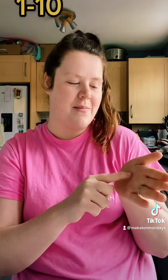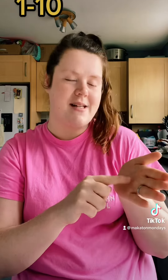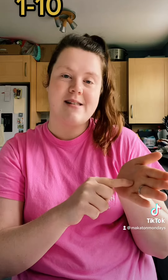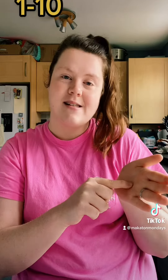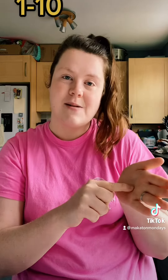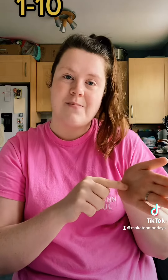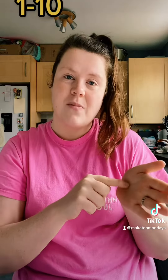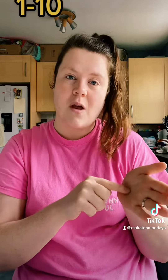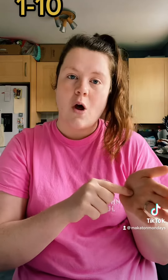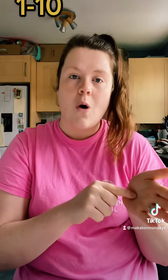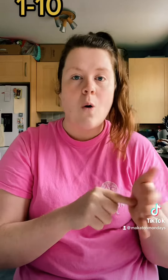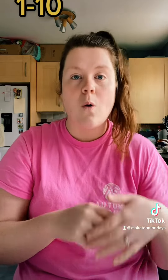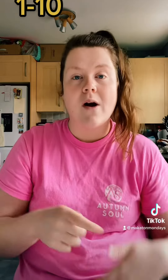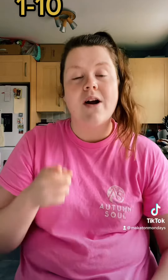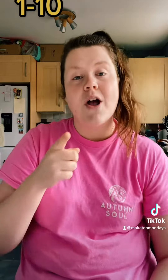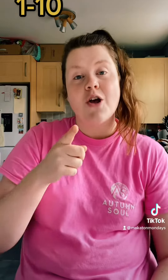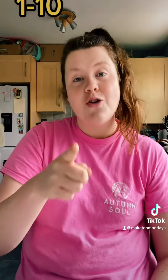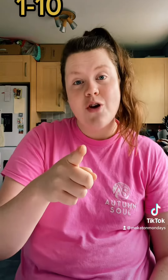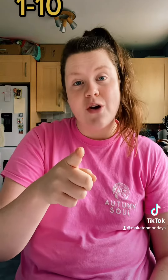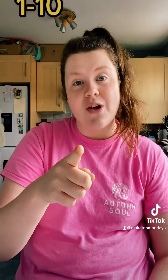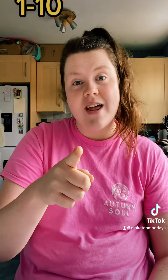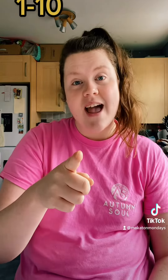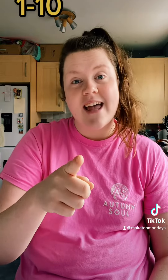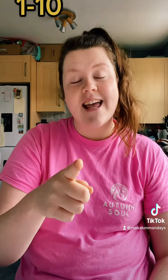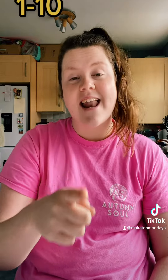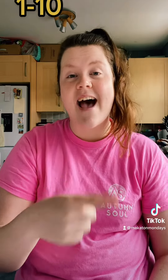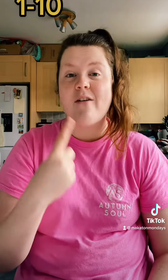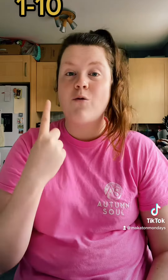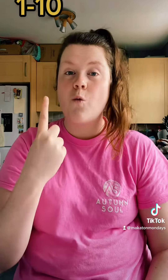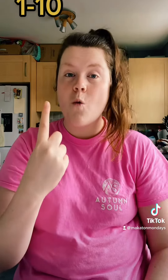2 more tablets. Or you can have